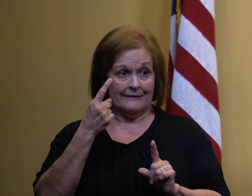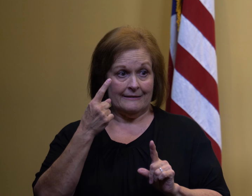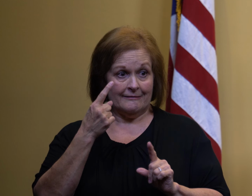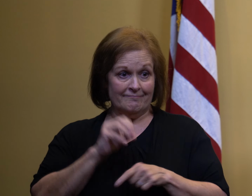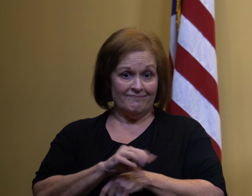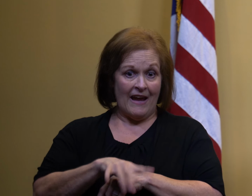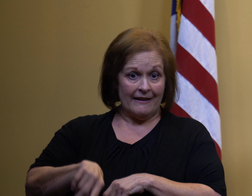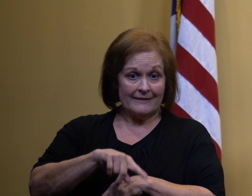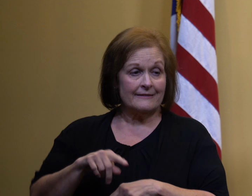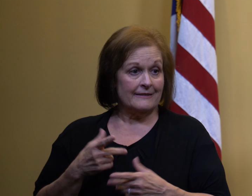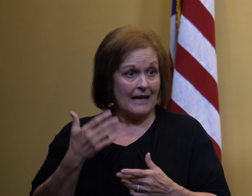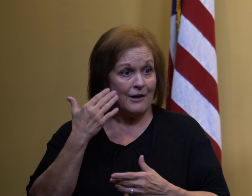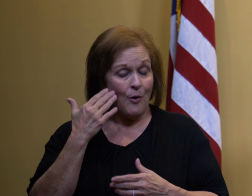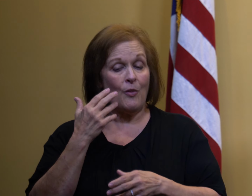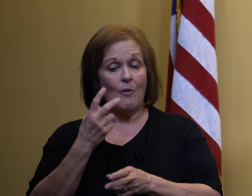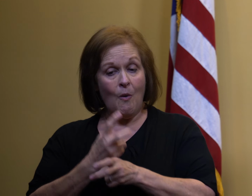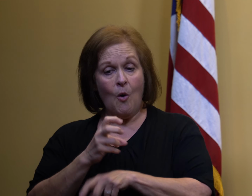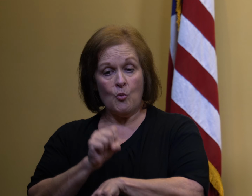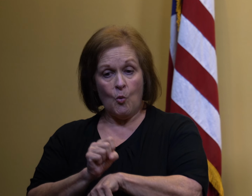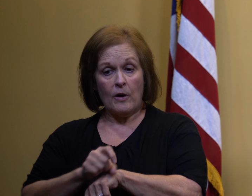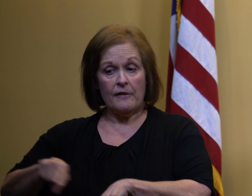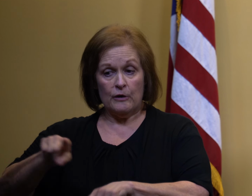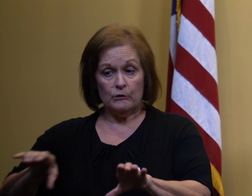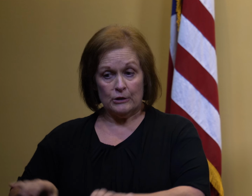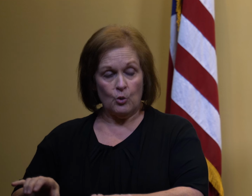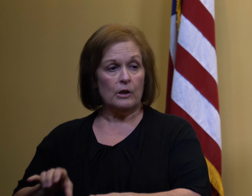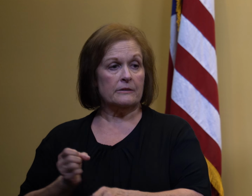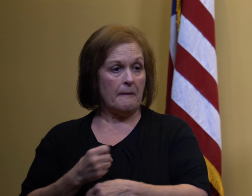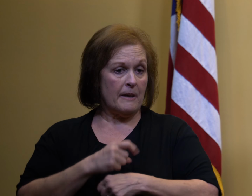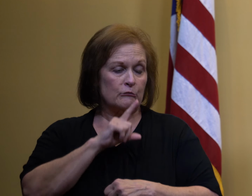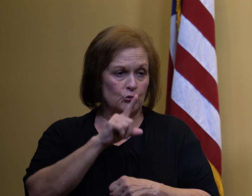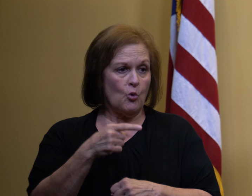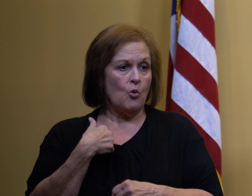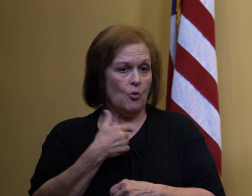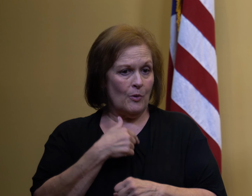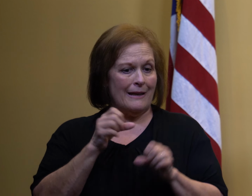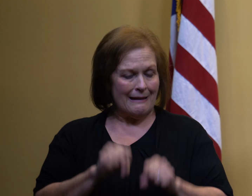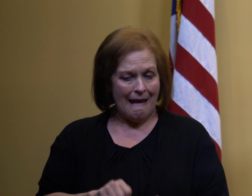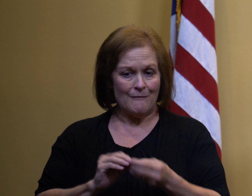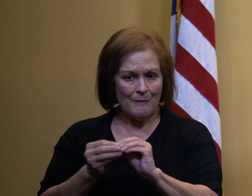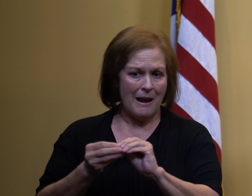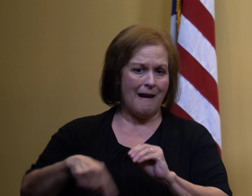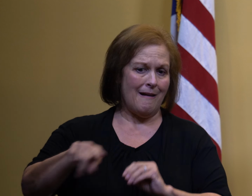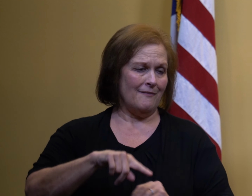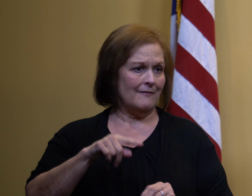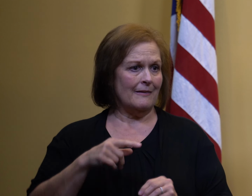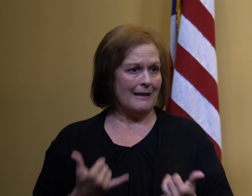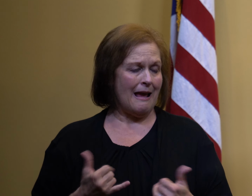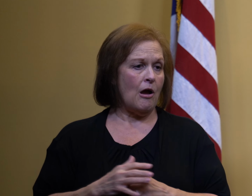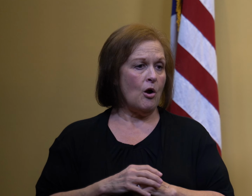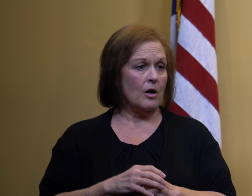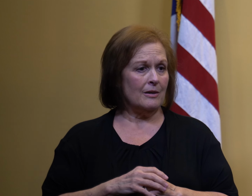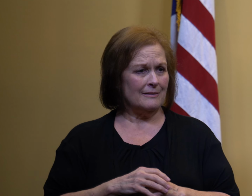also understand the work, the hard work that we're all doing to make sure that we can get things repaired sooner rather than later. Is there